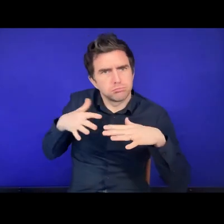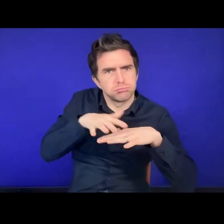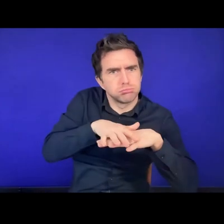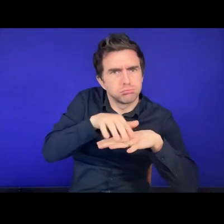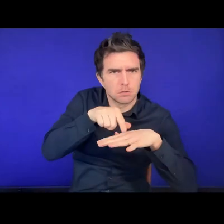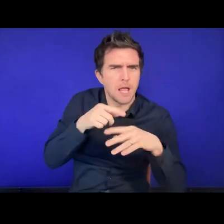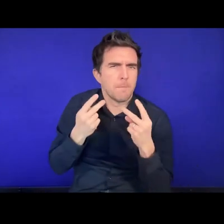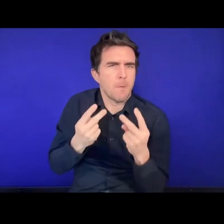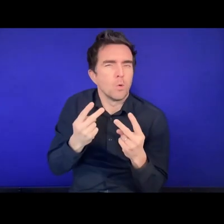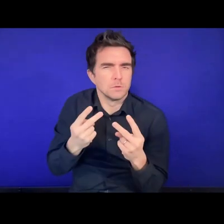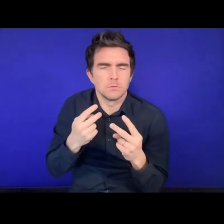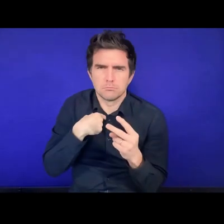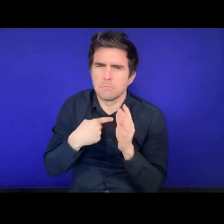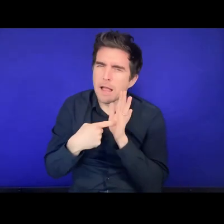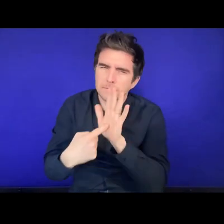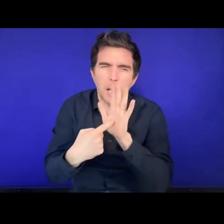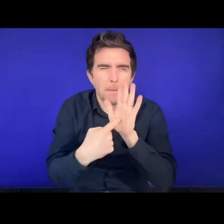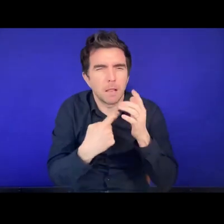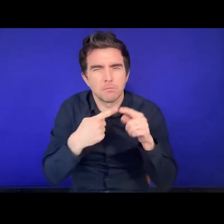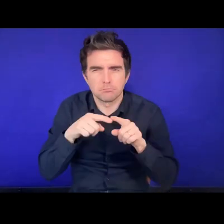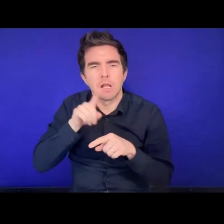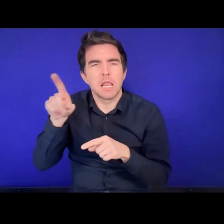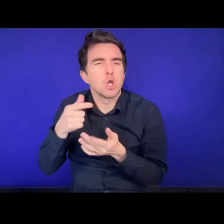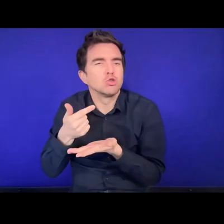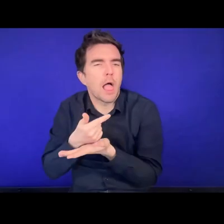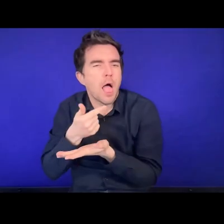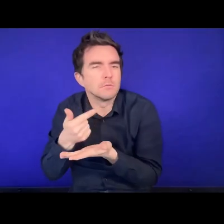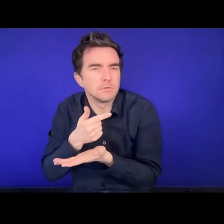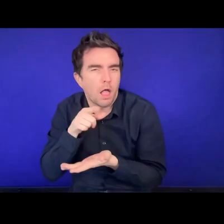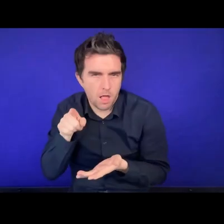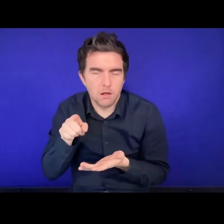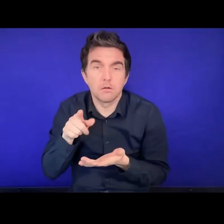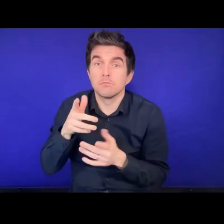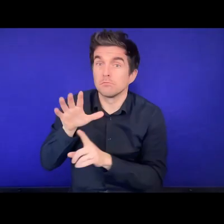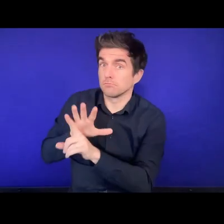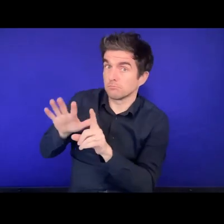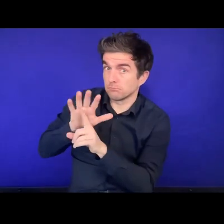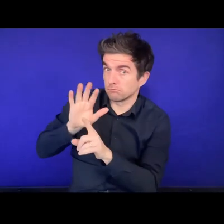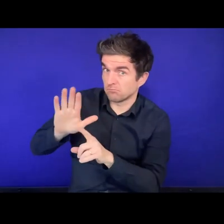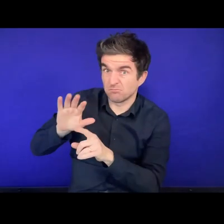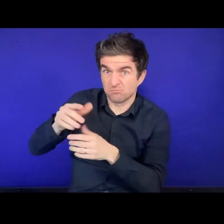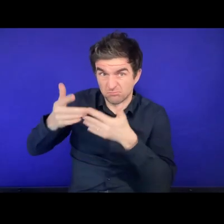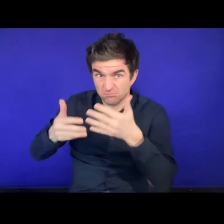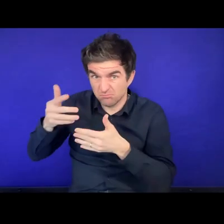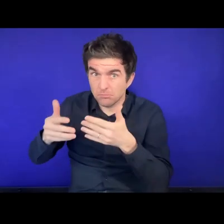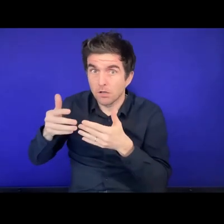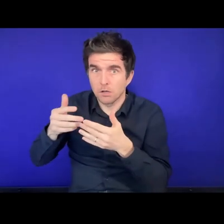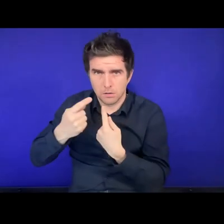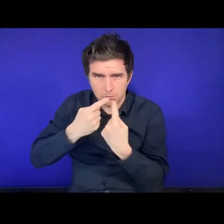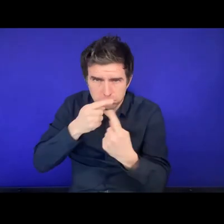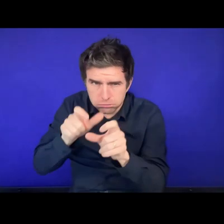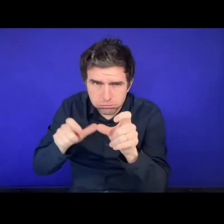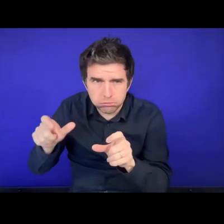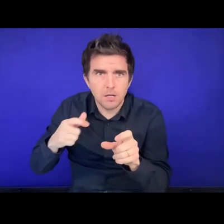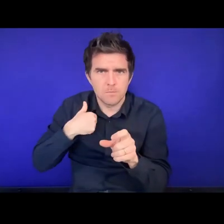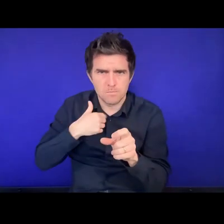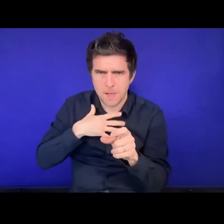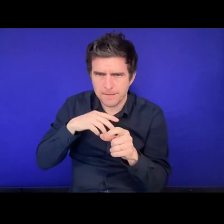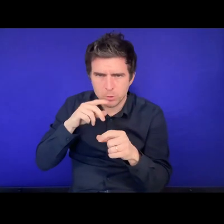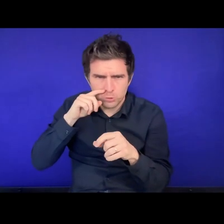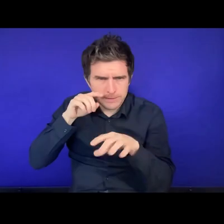data gaps. Also, building on what Lauren said, really working and ensuring